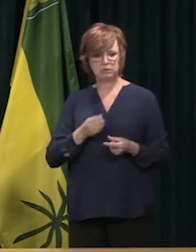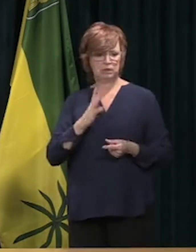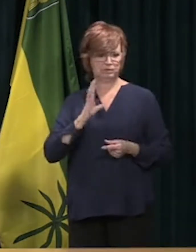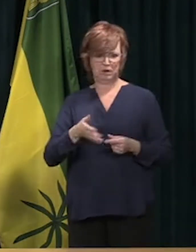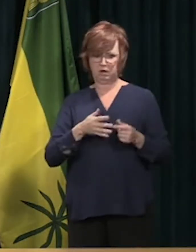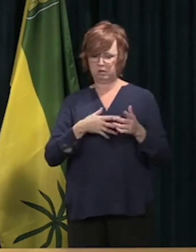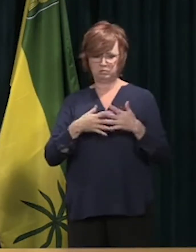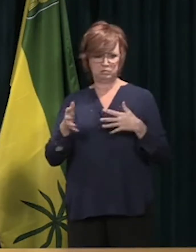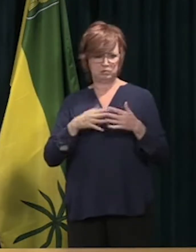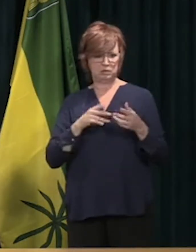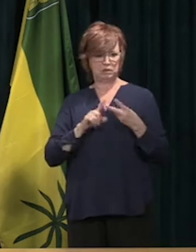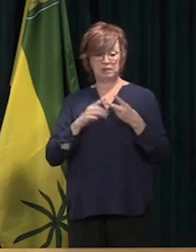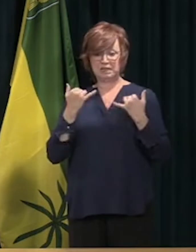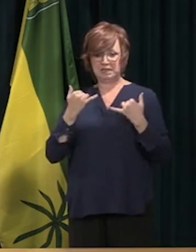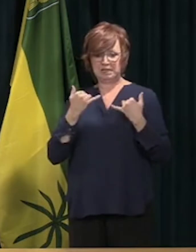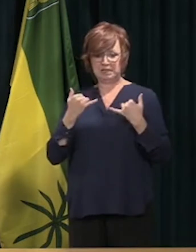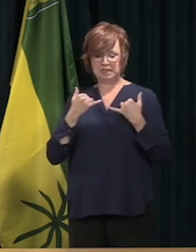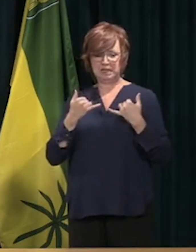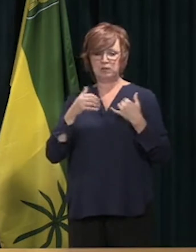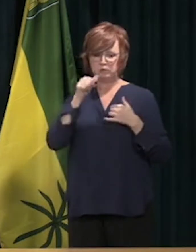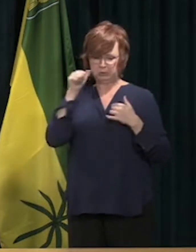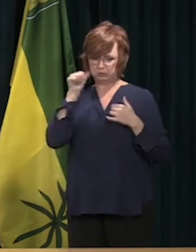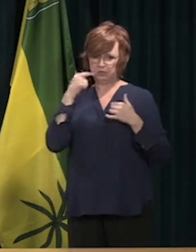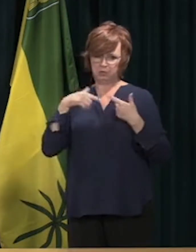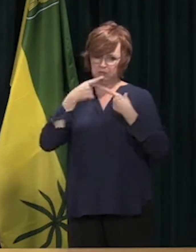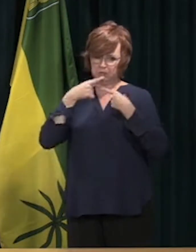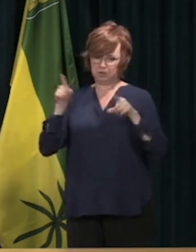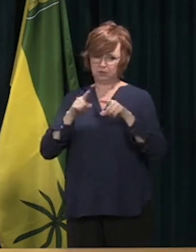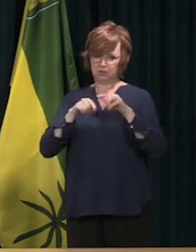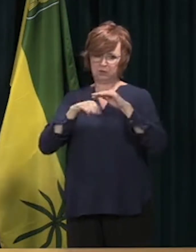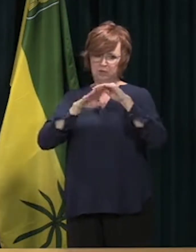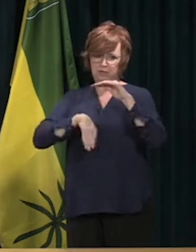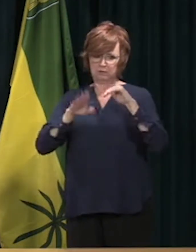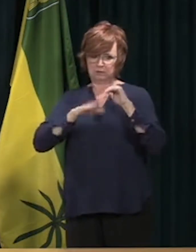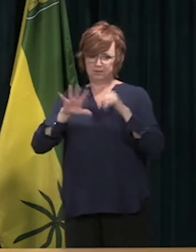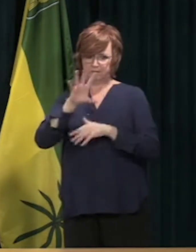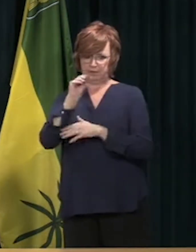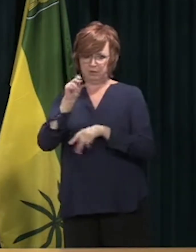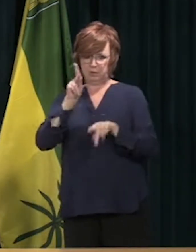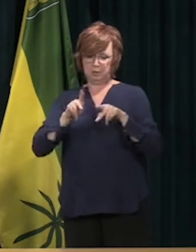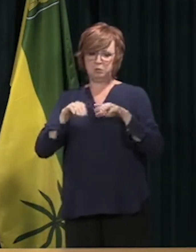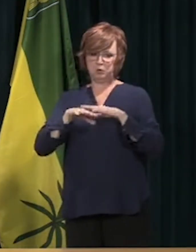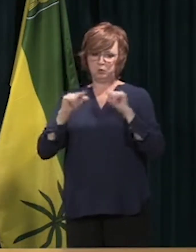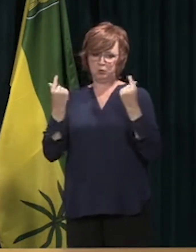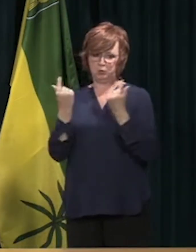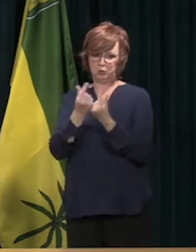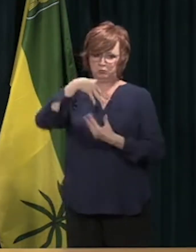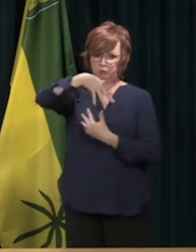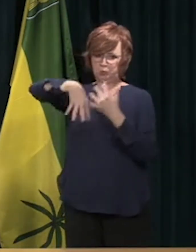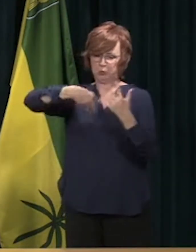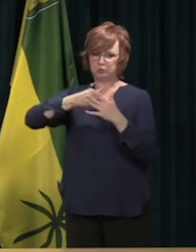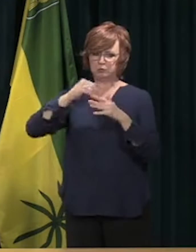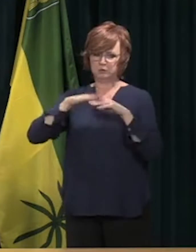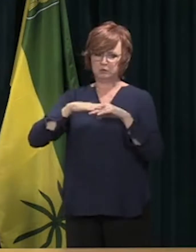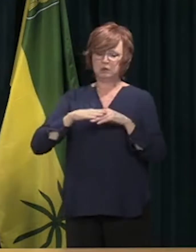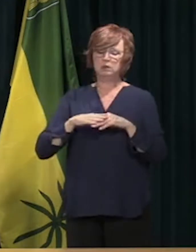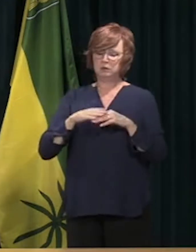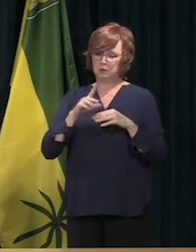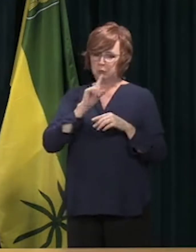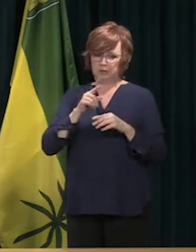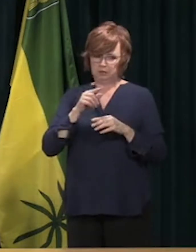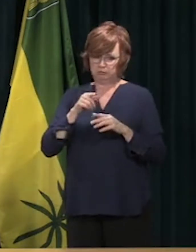forward now. We really yesterday announced not more than 50, but that's not just, as little as